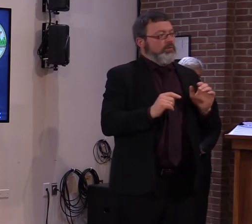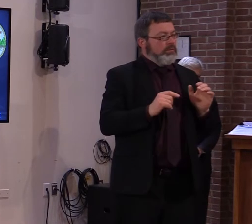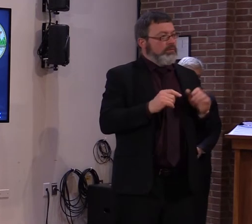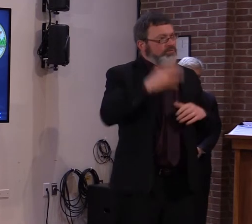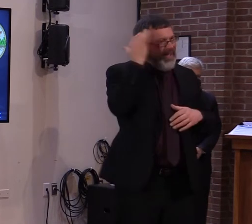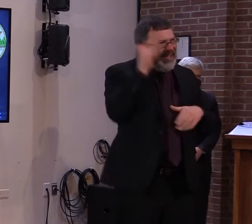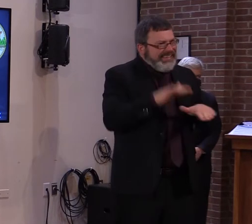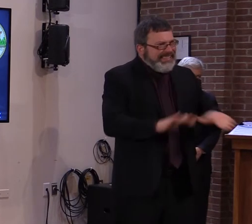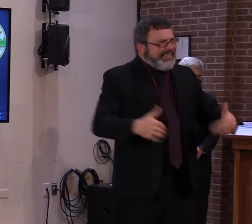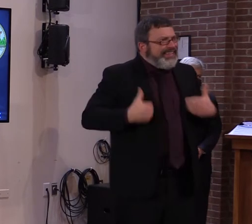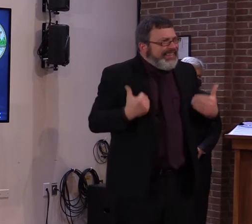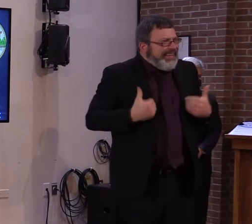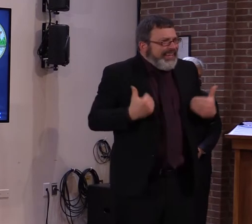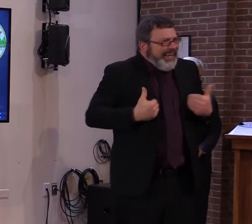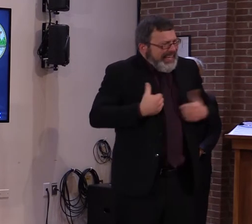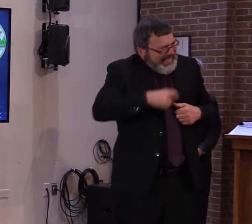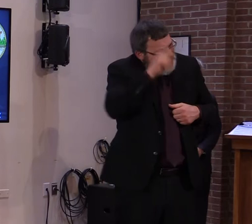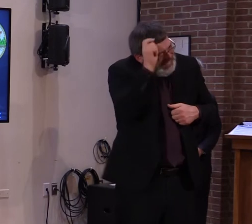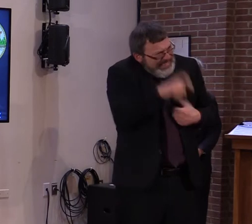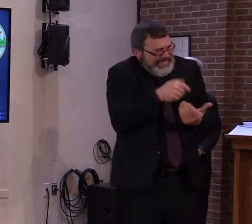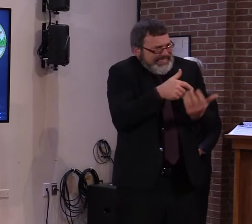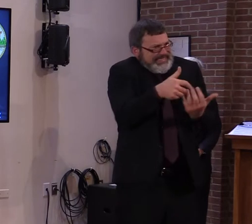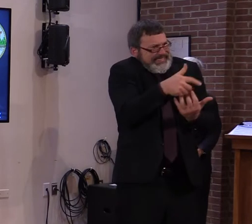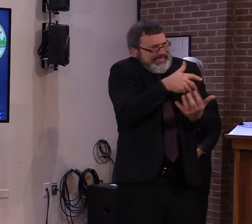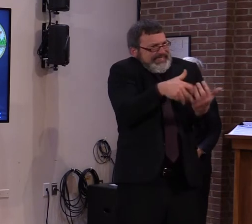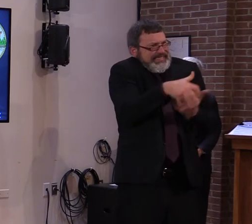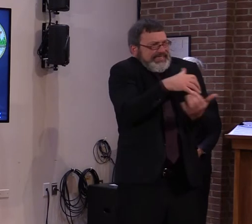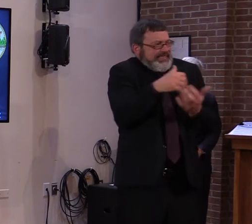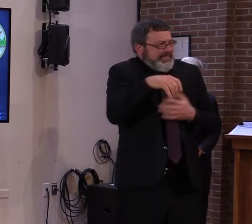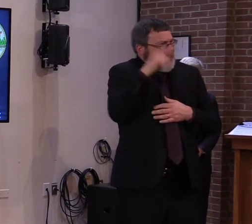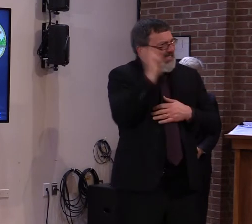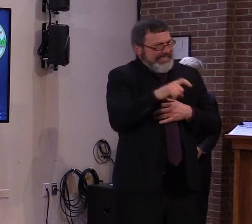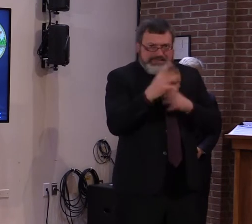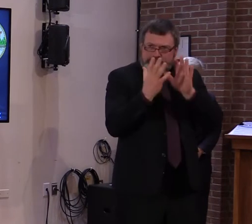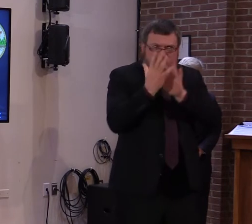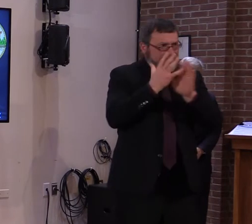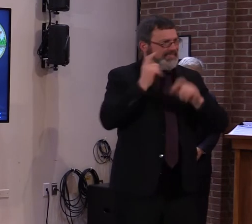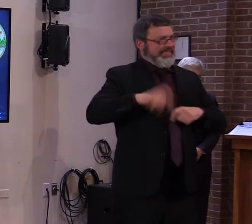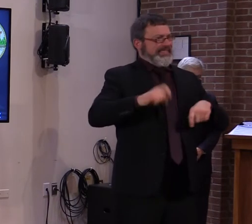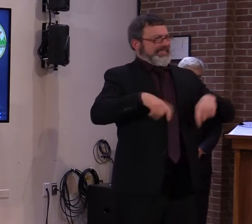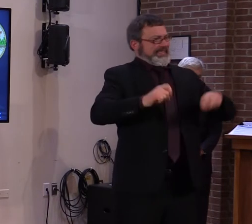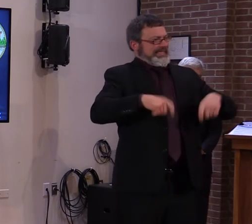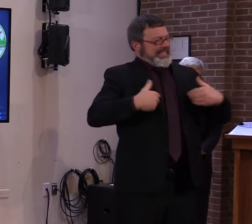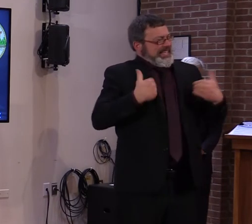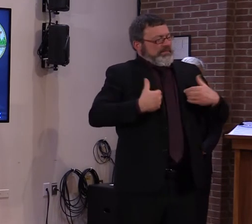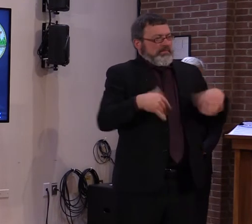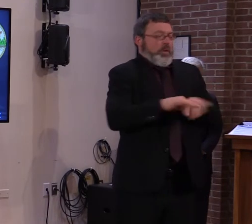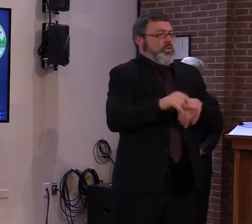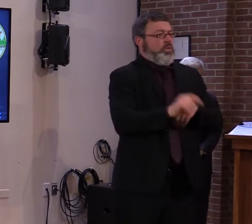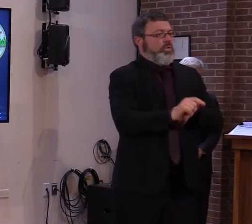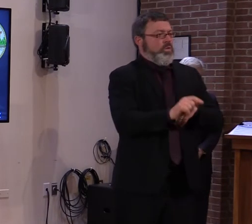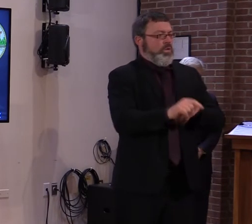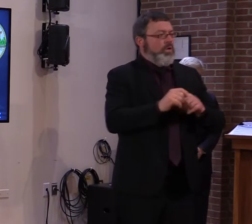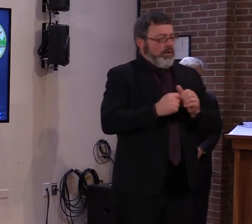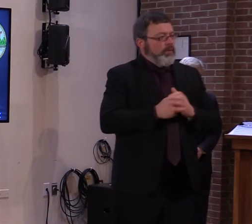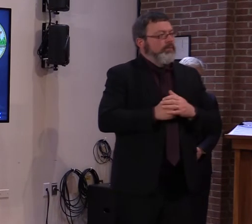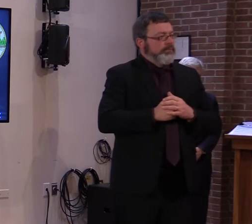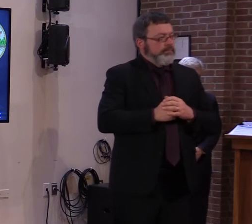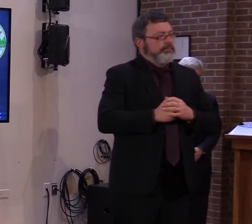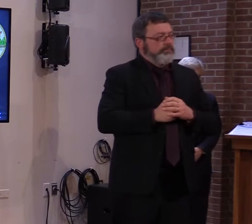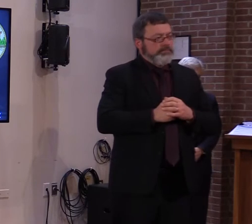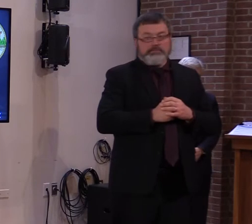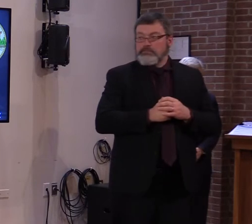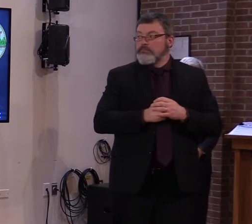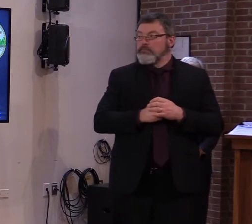There's not much change in the status of our independent schools. We surveyed them as well. They continue to offer about 50% of in-person instruction